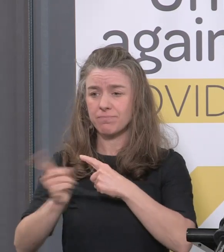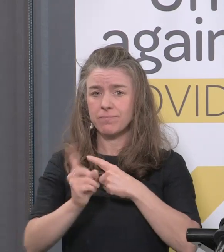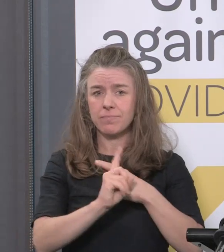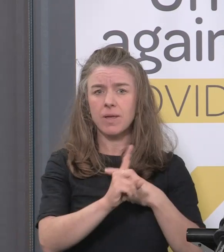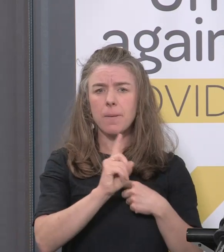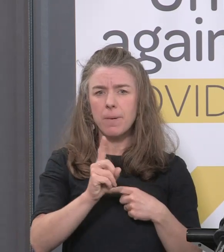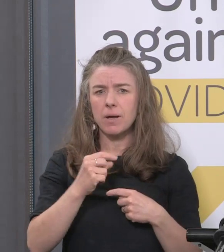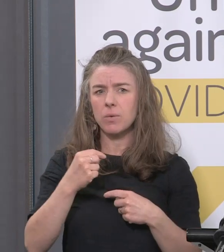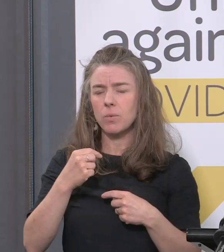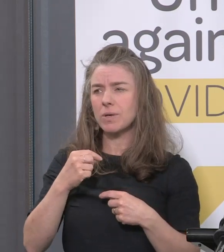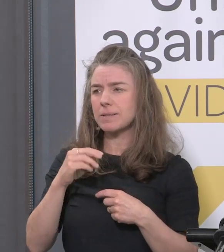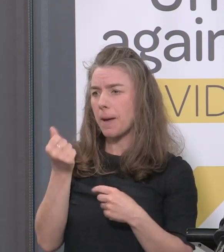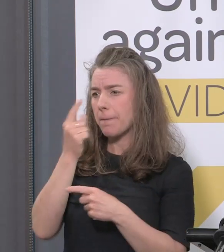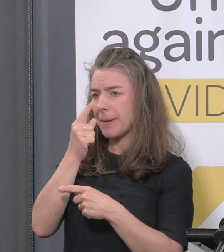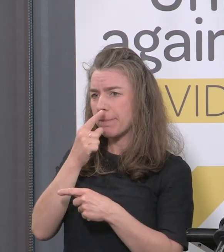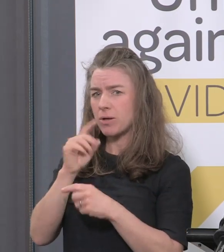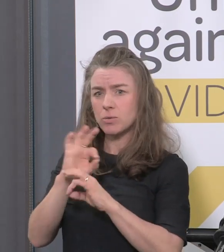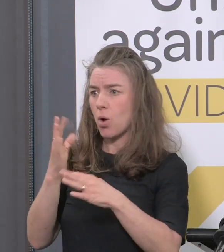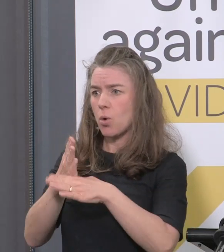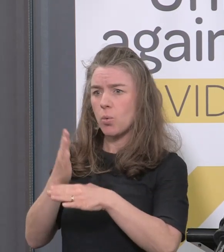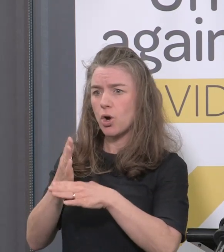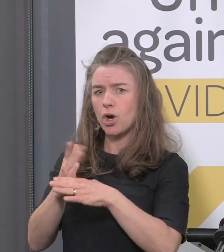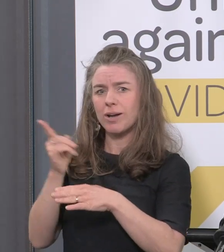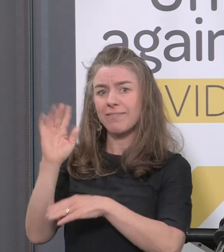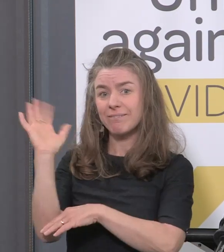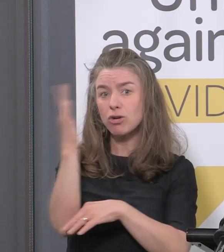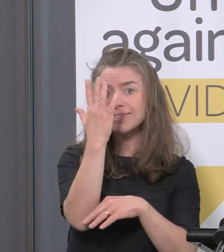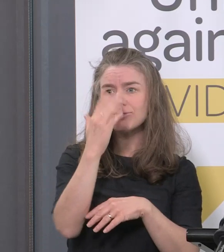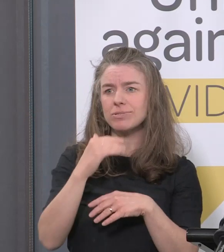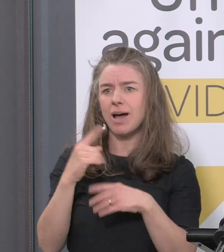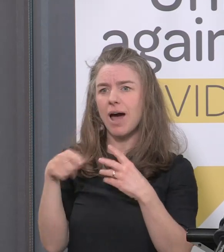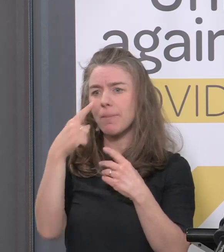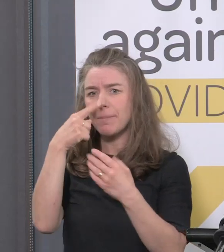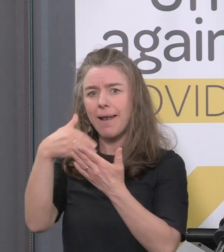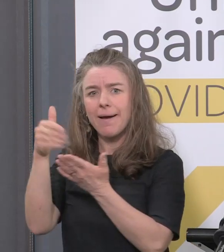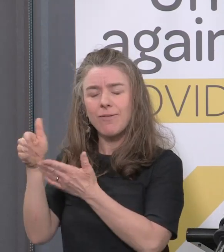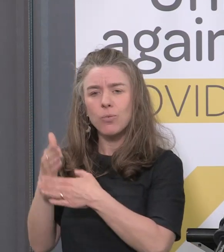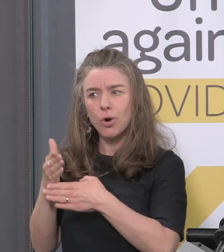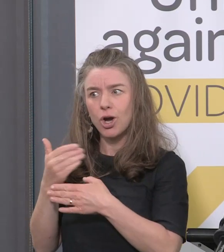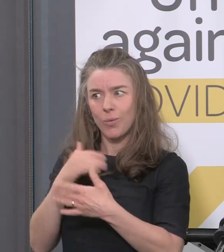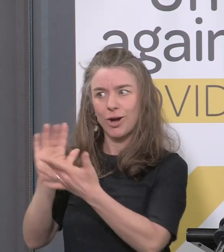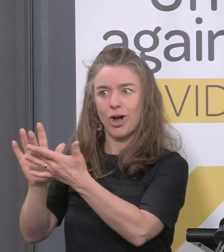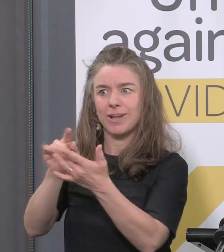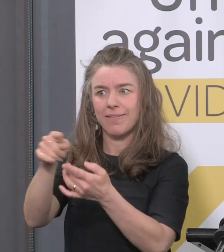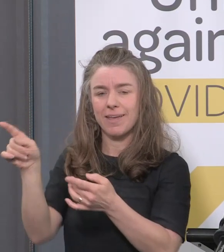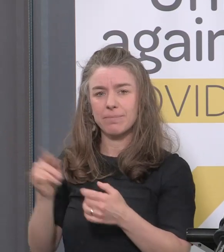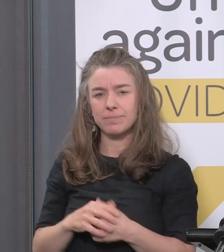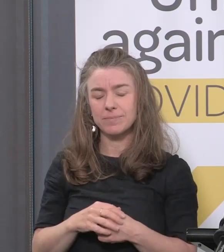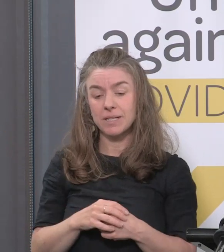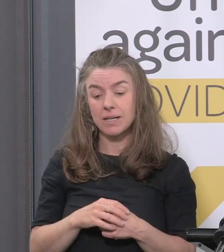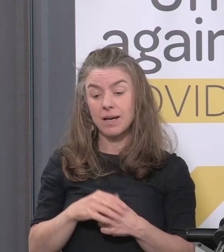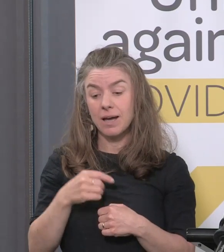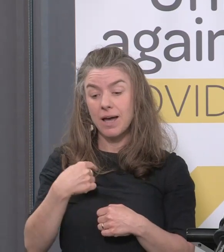logistics providers who aren't working right now in the forestry sector and the like. But we're just slightly above a Christmas